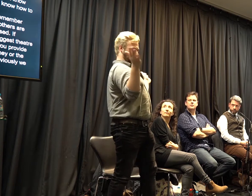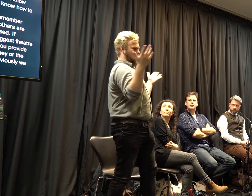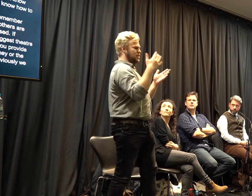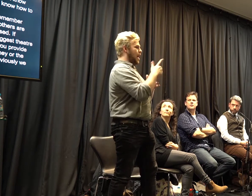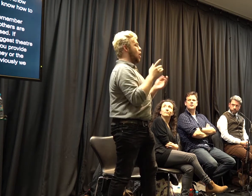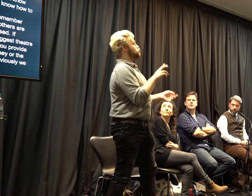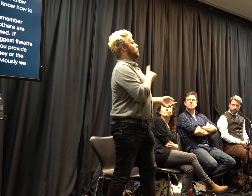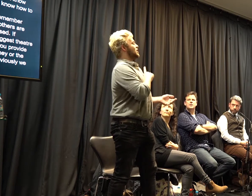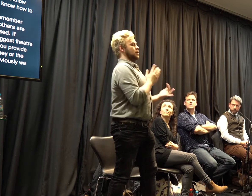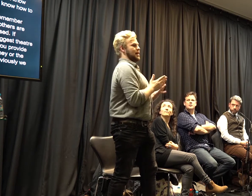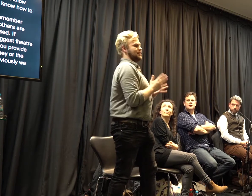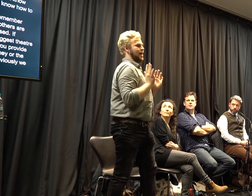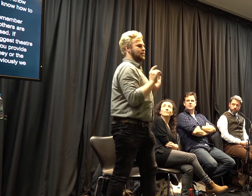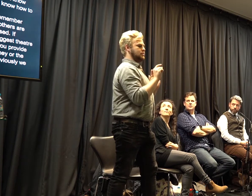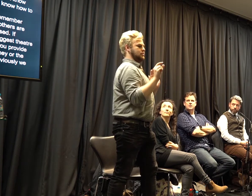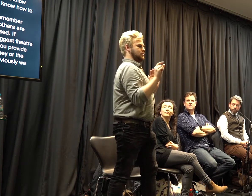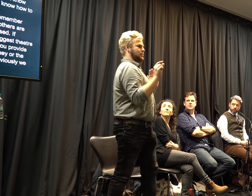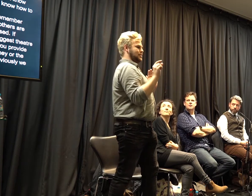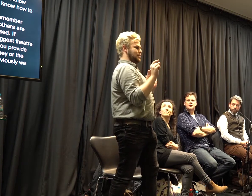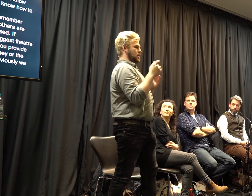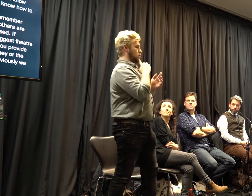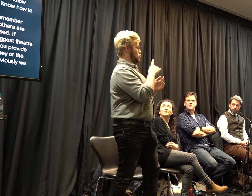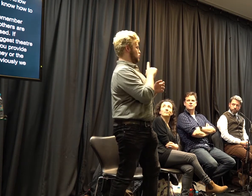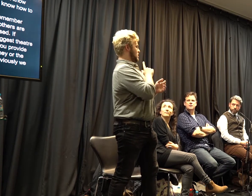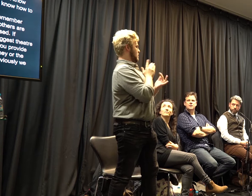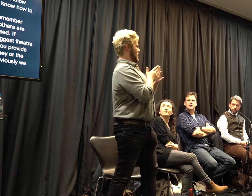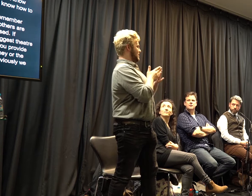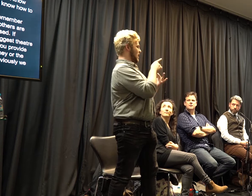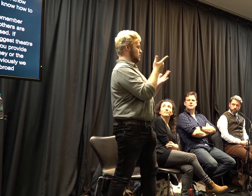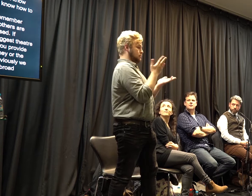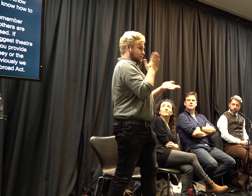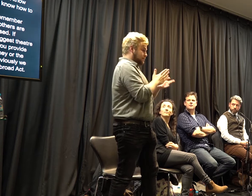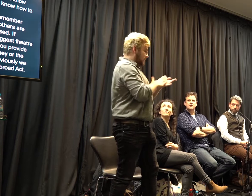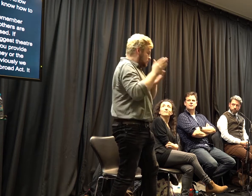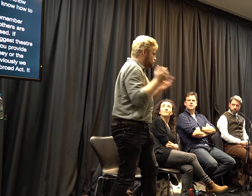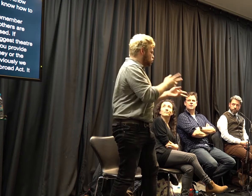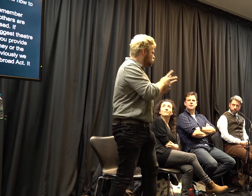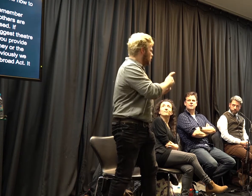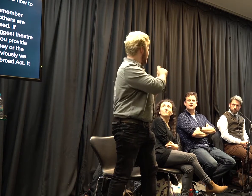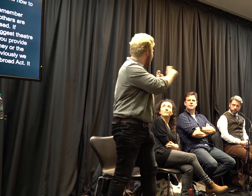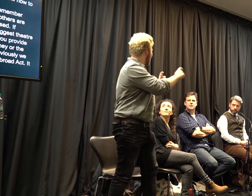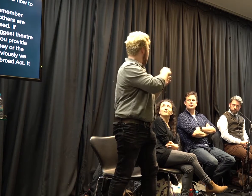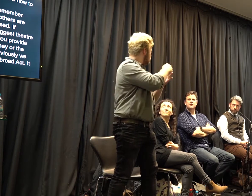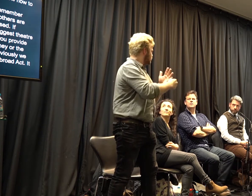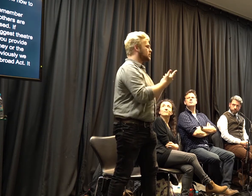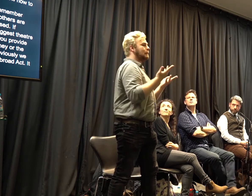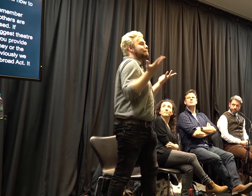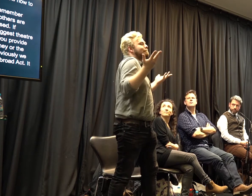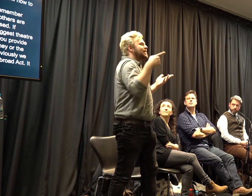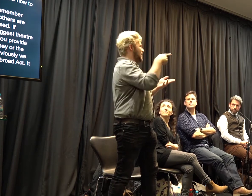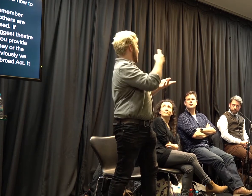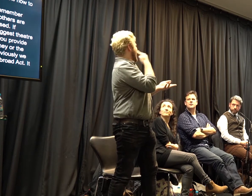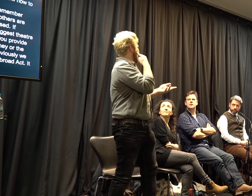Act 2010. It's a very broad act. It says reasonable adjustment. Is that